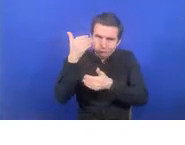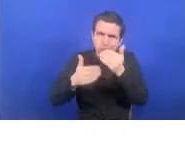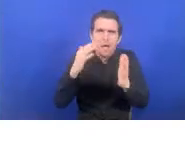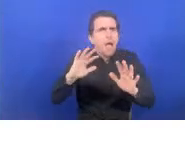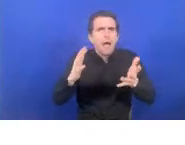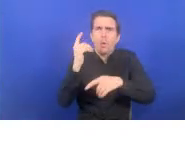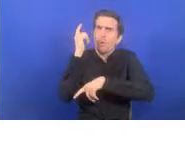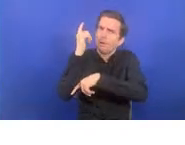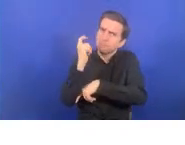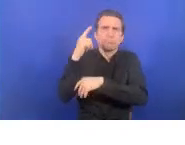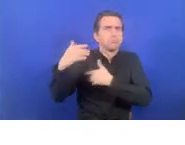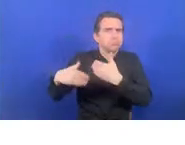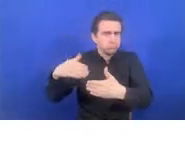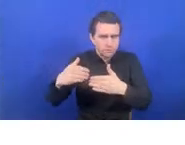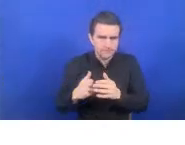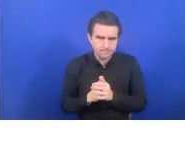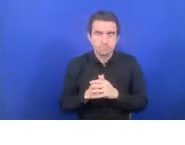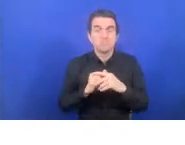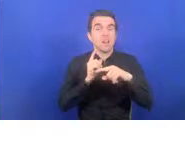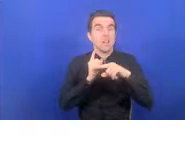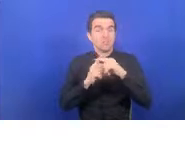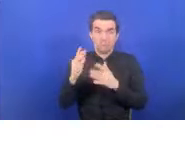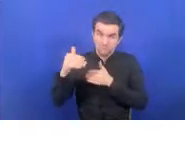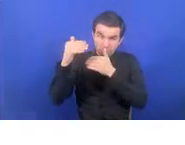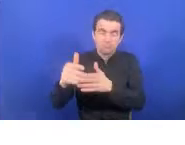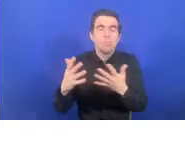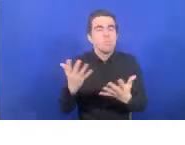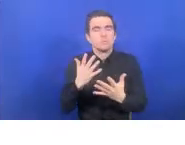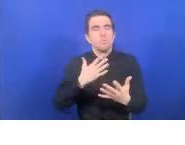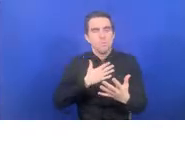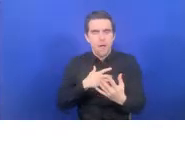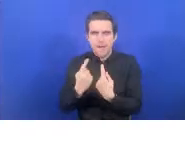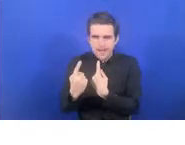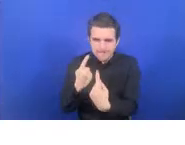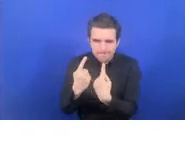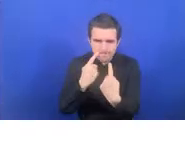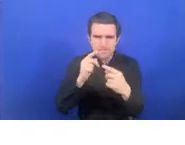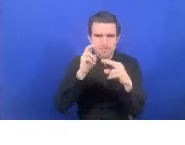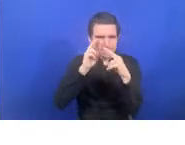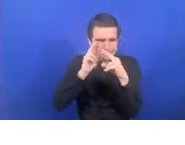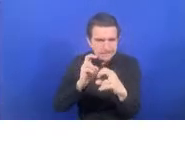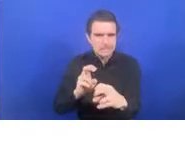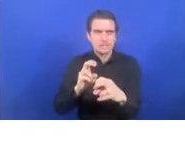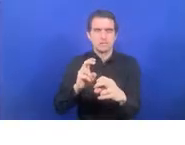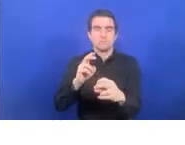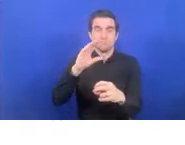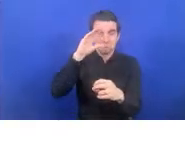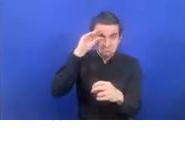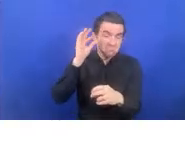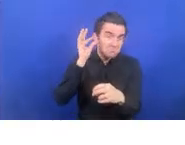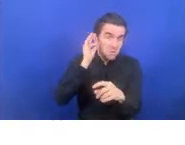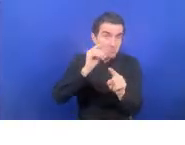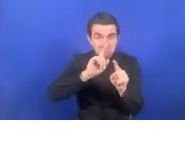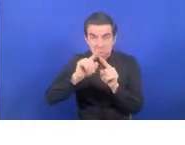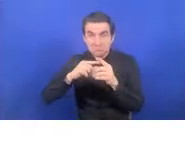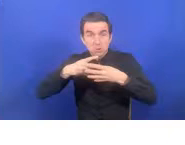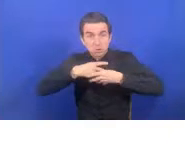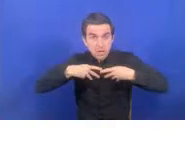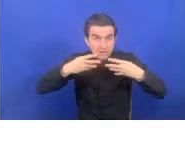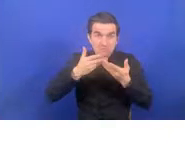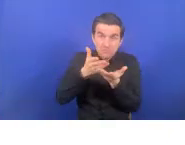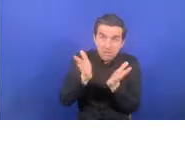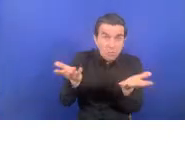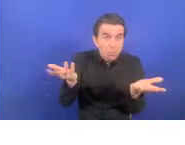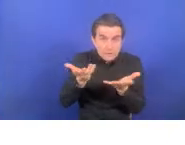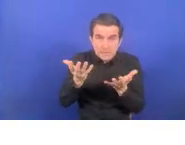we look at power relations within the sector, as May was talking about, who is dominant, in which spaces,